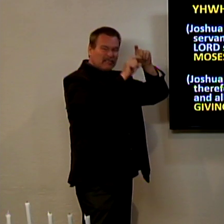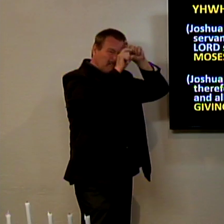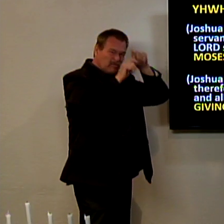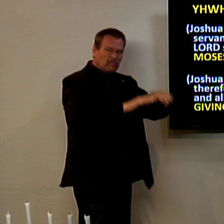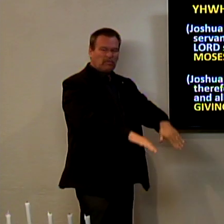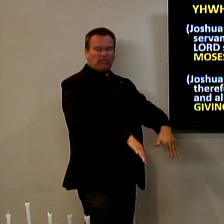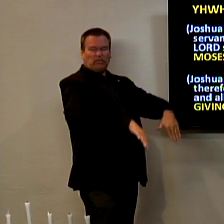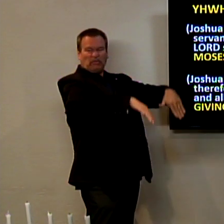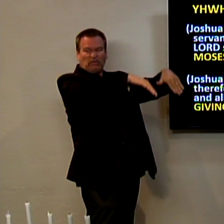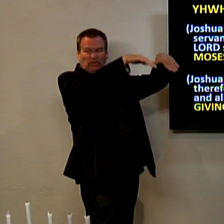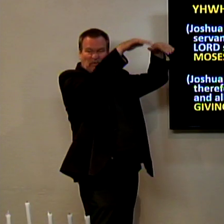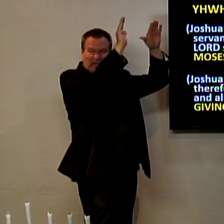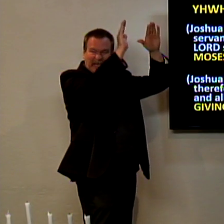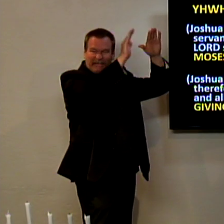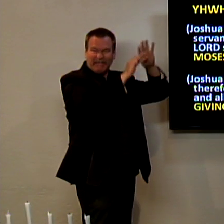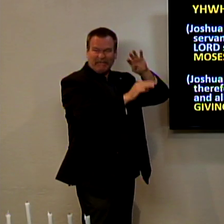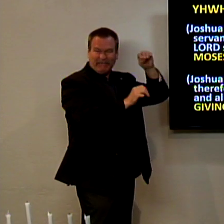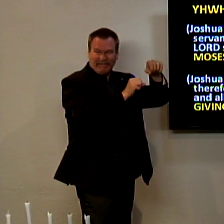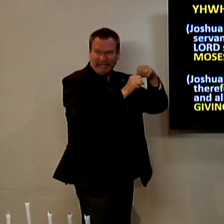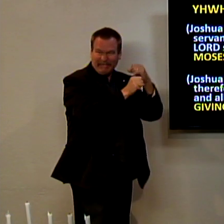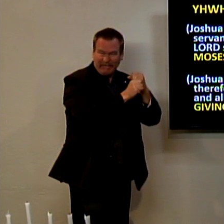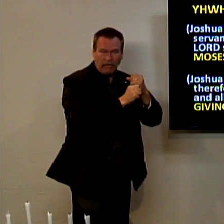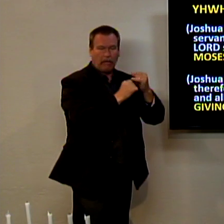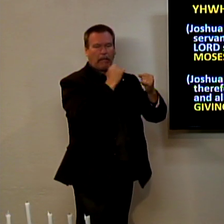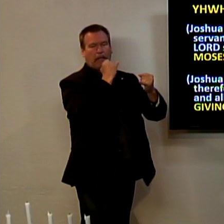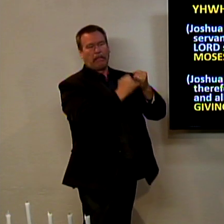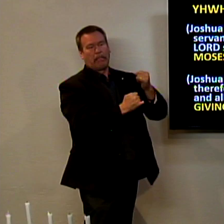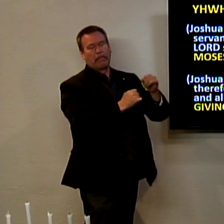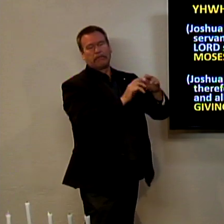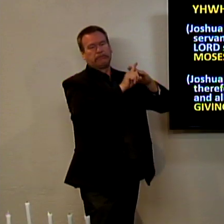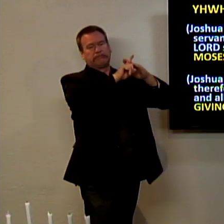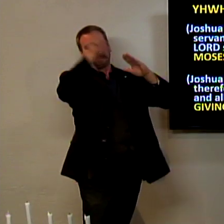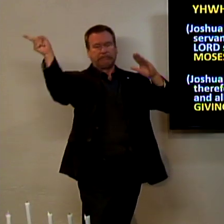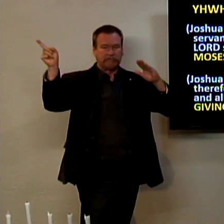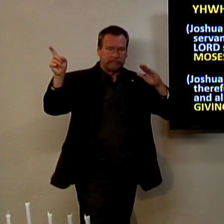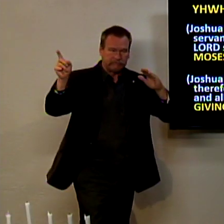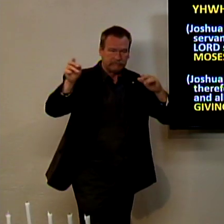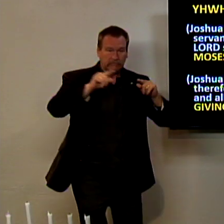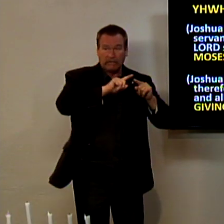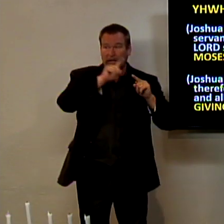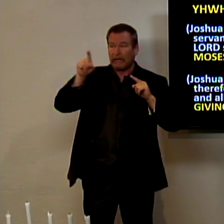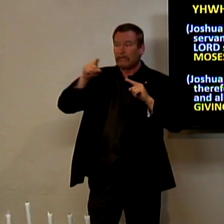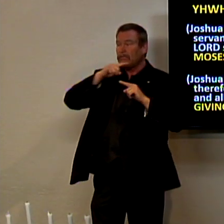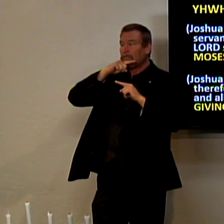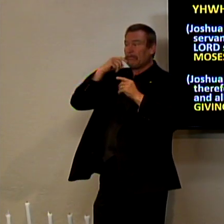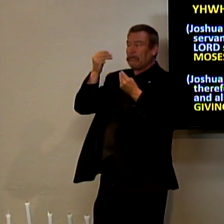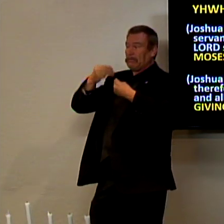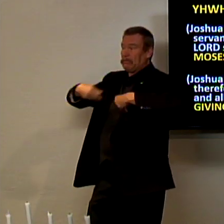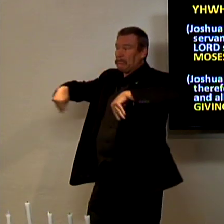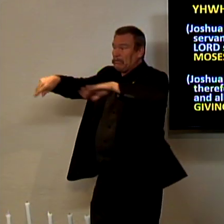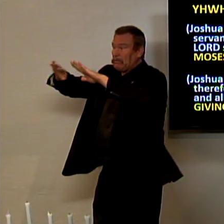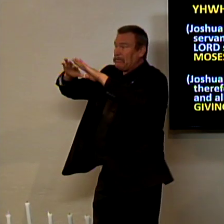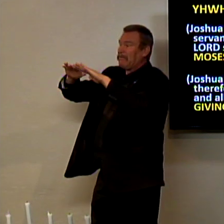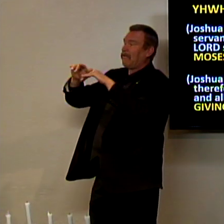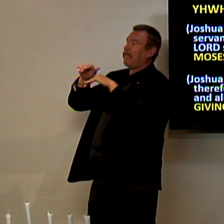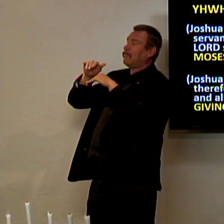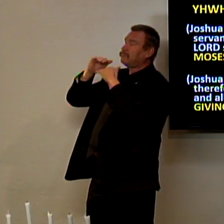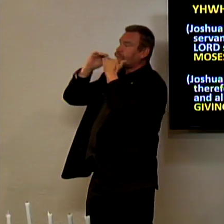years, Moses had been there. He had taken up all of that work with those peoples. And at the very, very last,